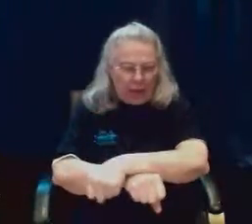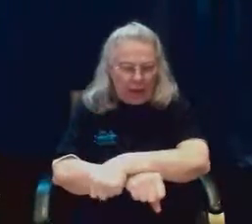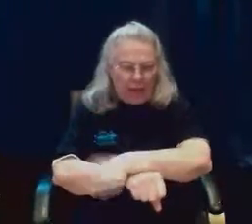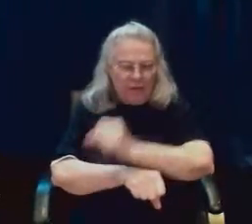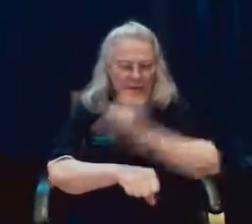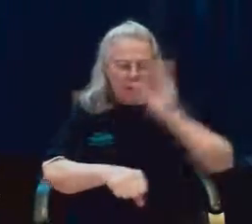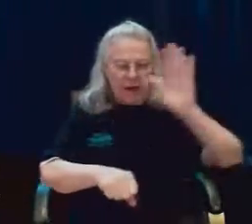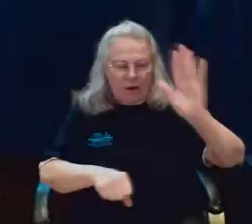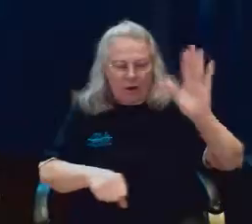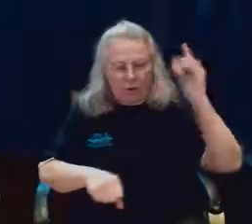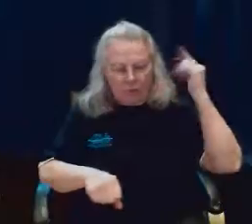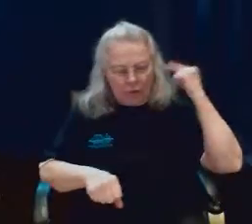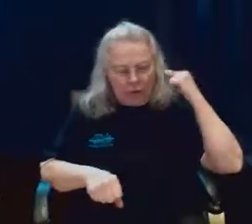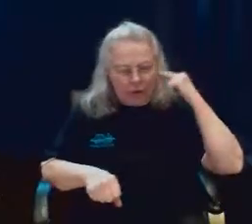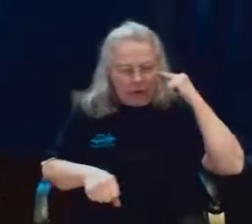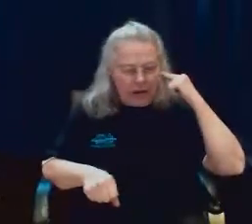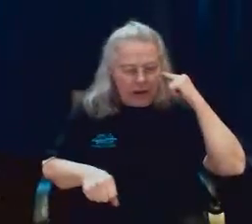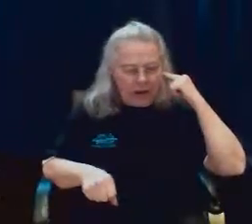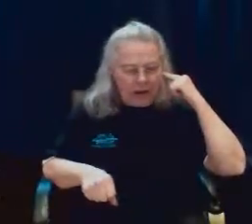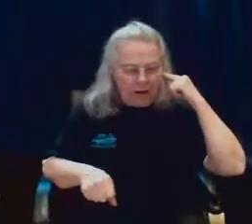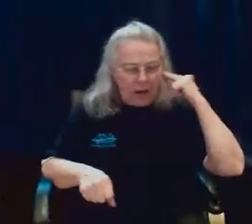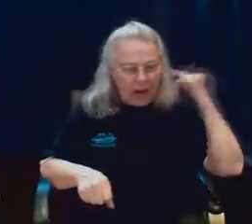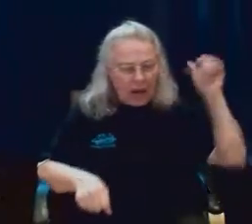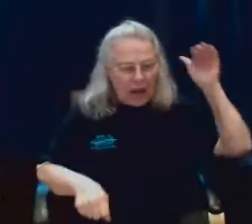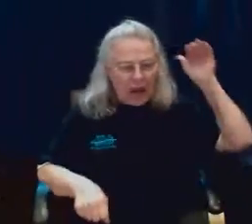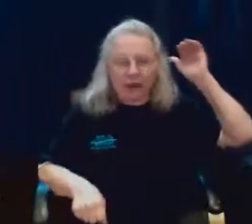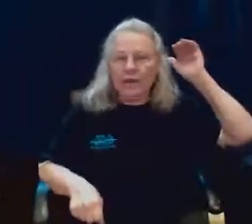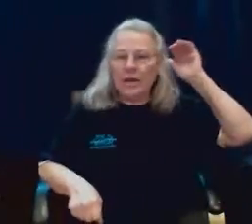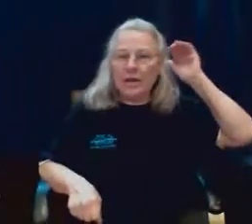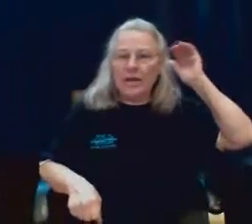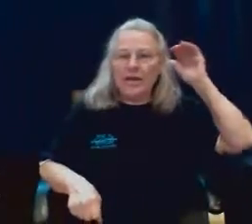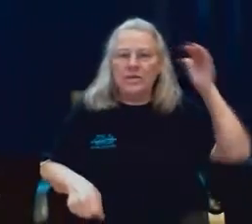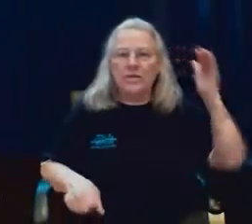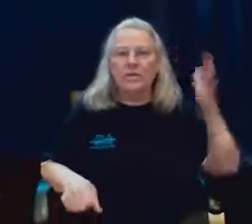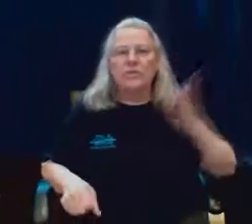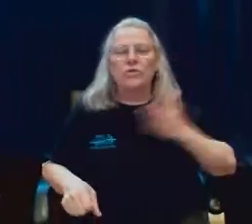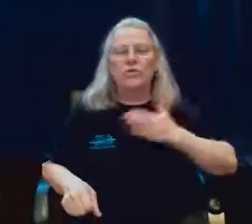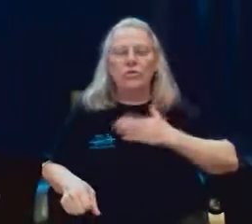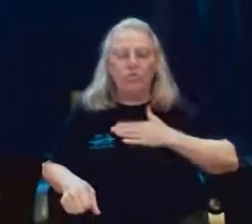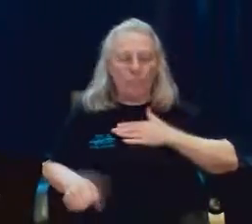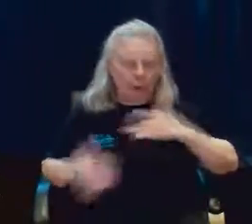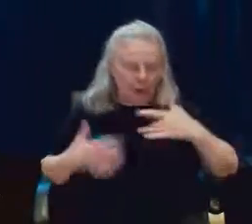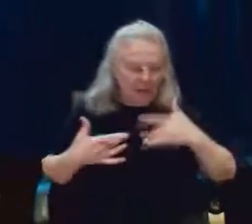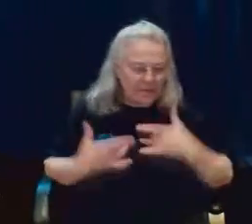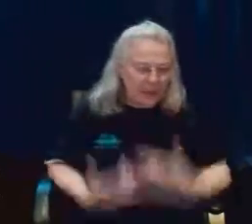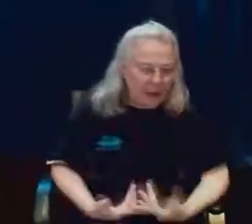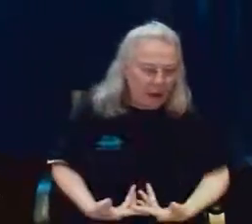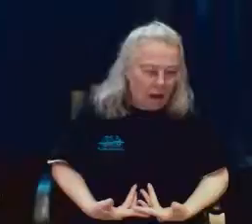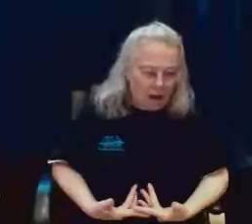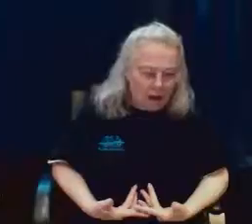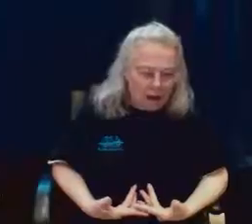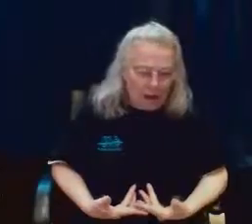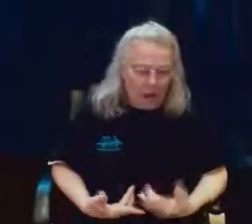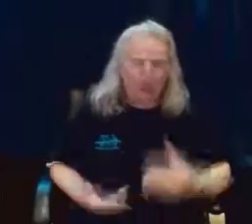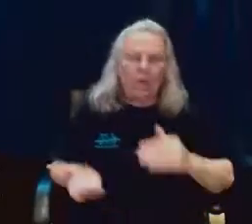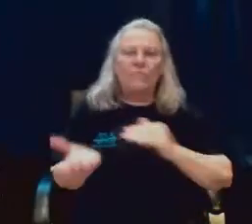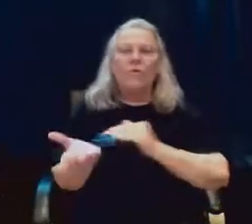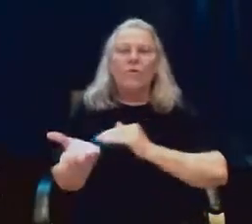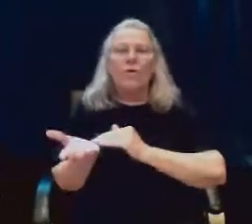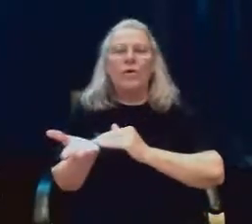Bend down your ear and listen unto my sigh,